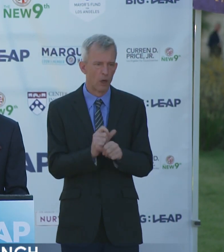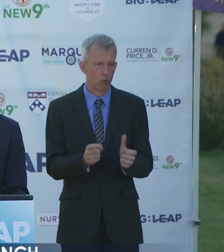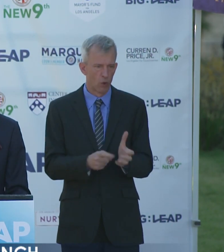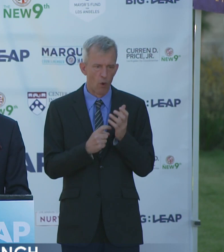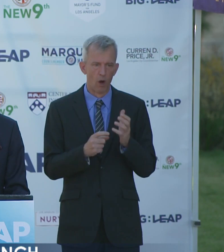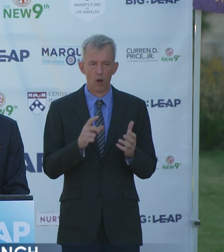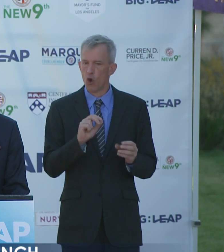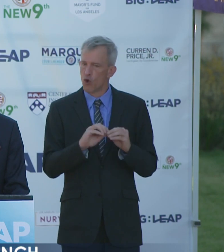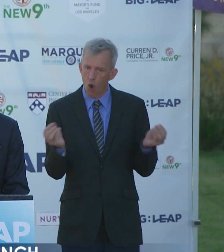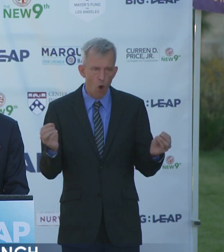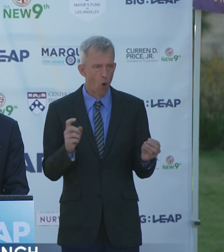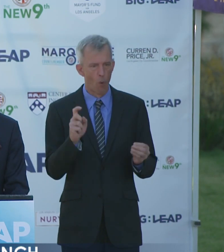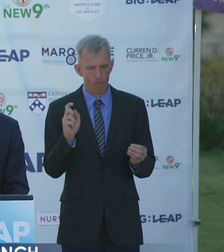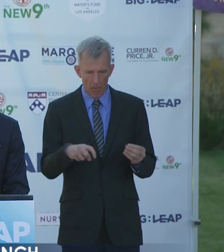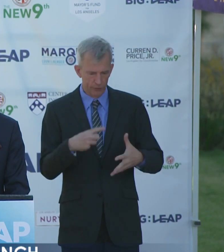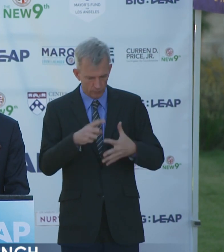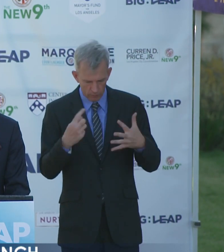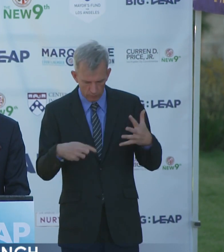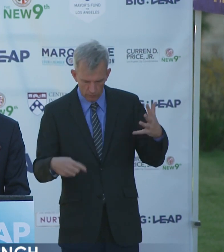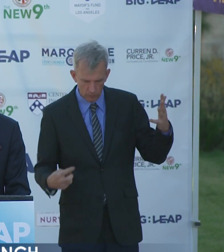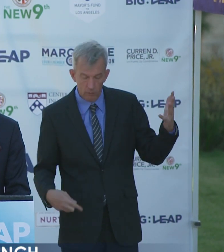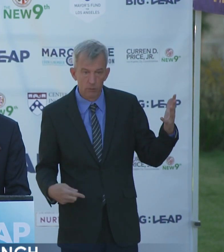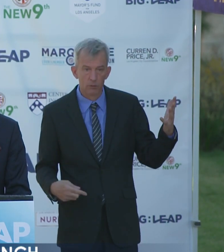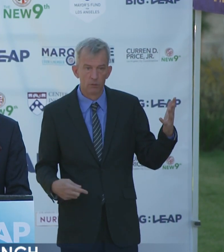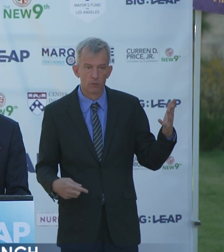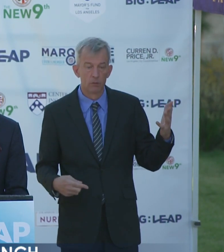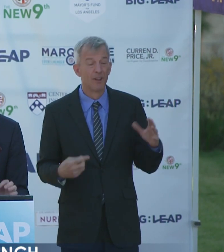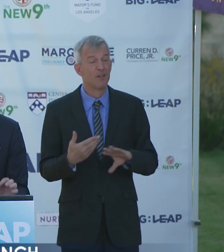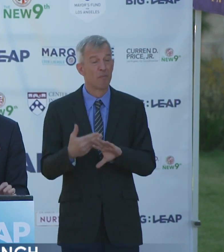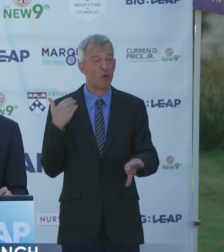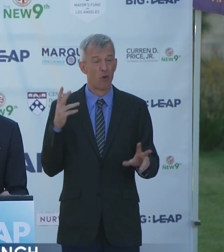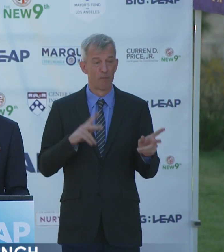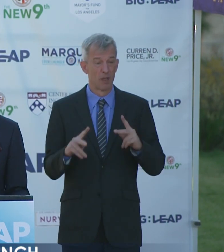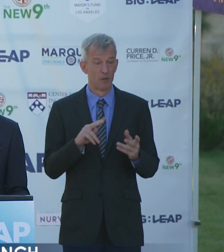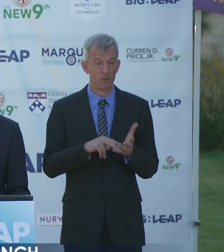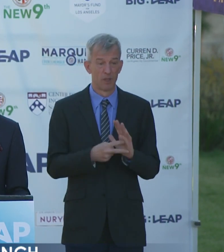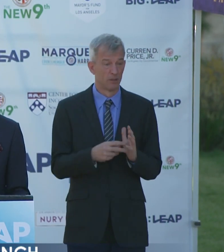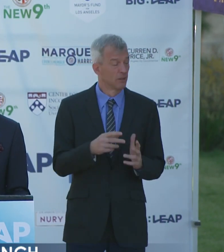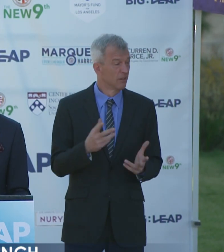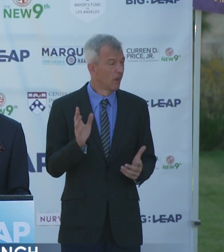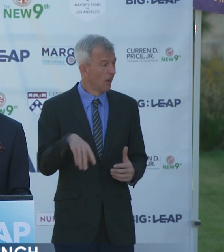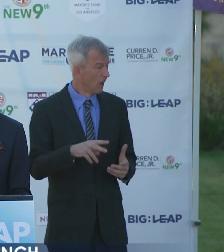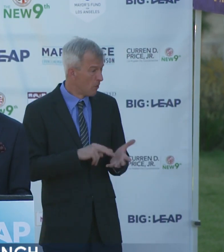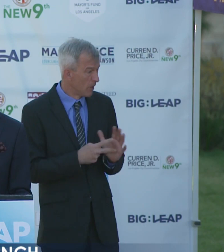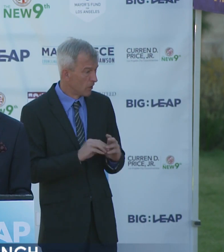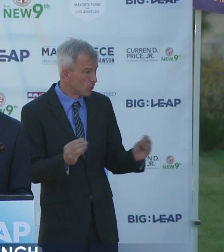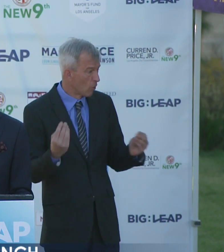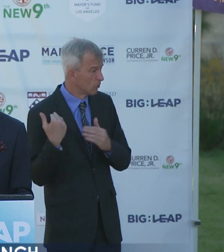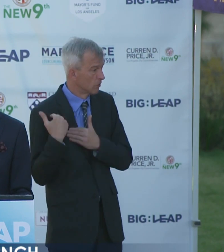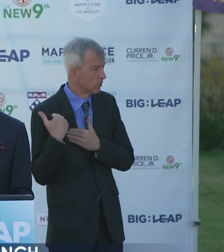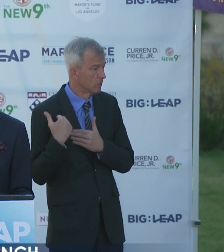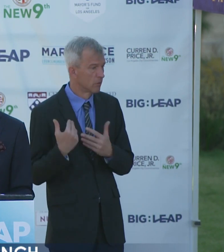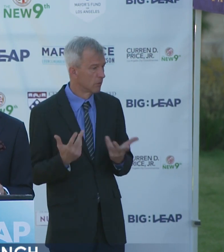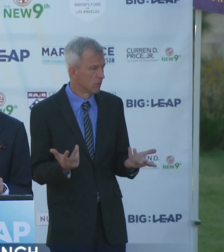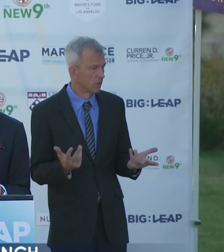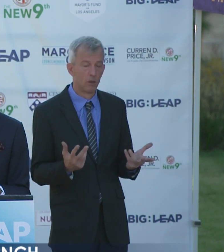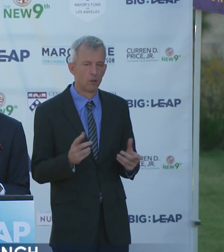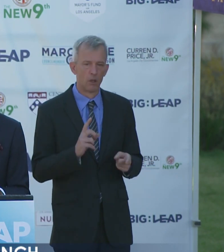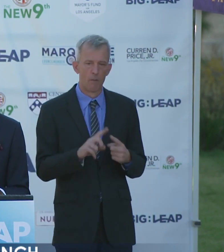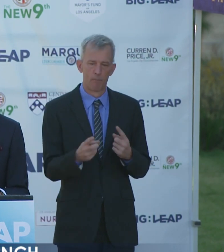have attacked programs like that in the past, they say, well, then there's no accountability. But we have the evidence that shows otherwise during the pandemic. And of